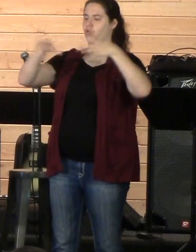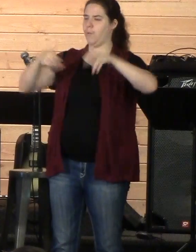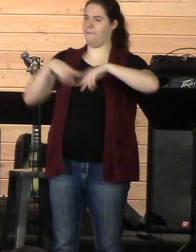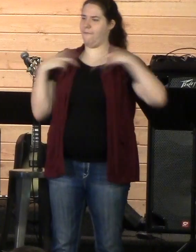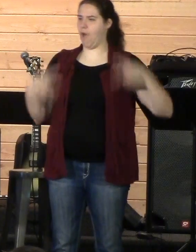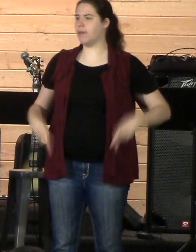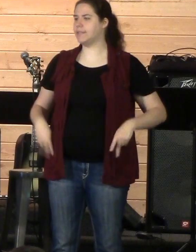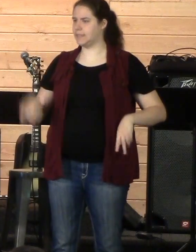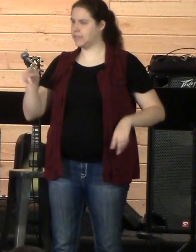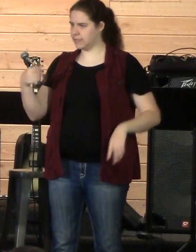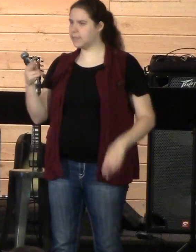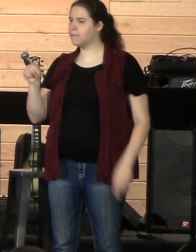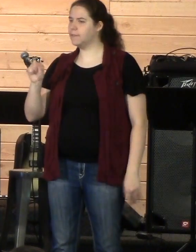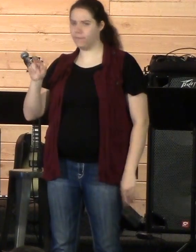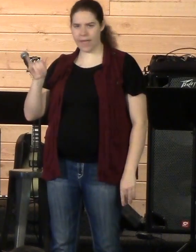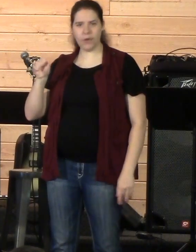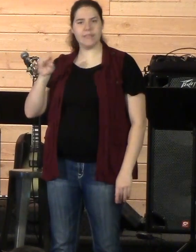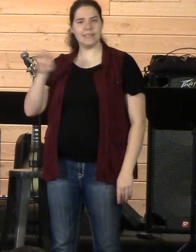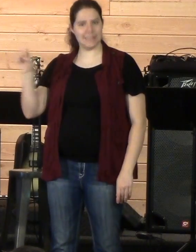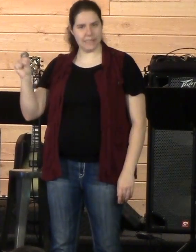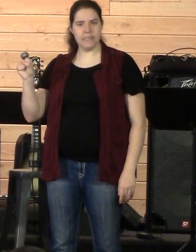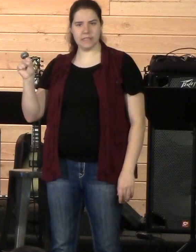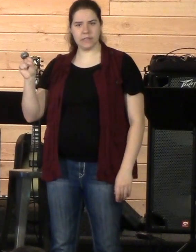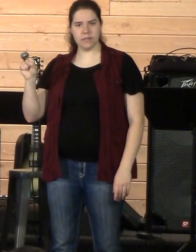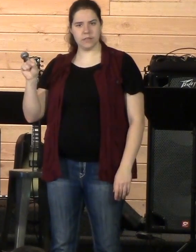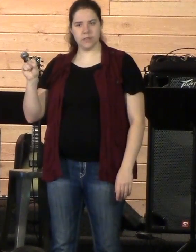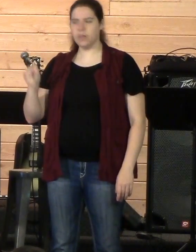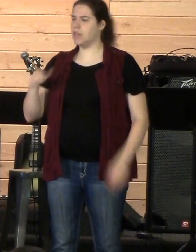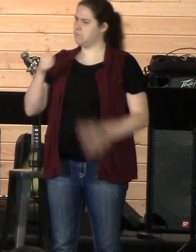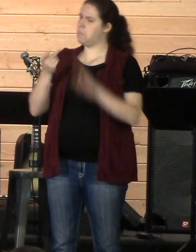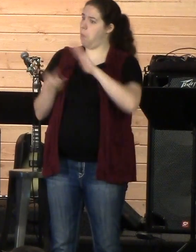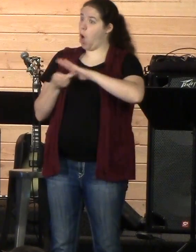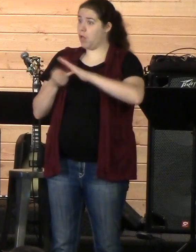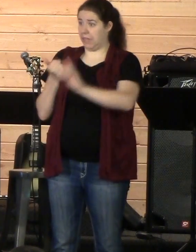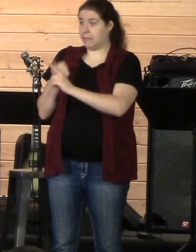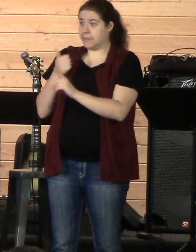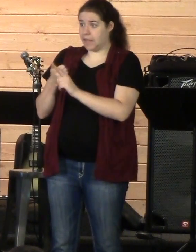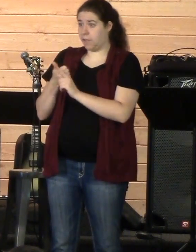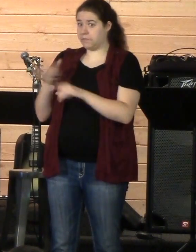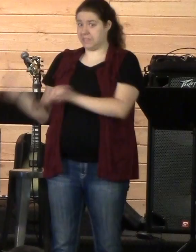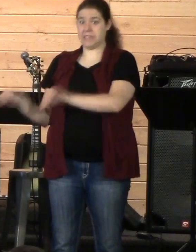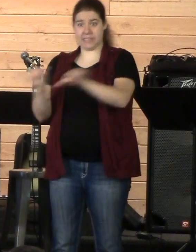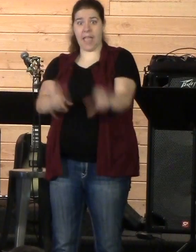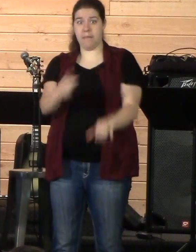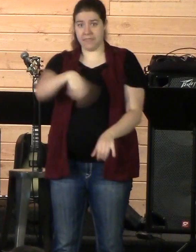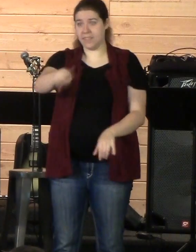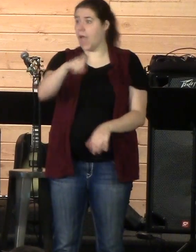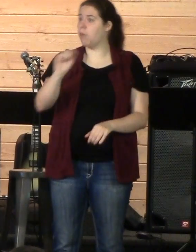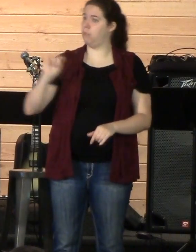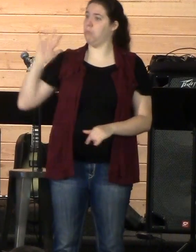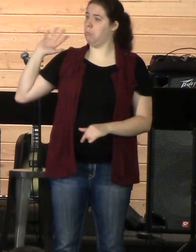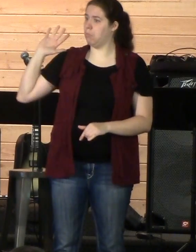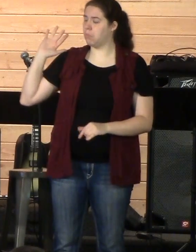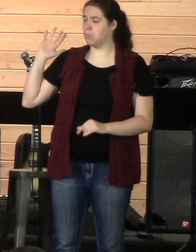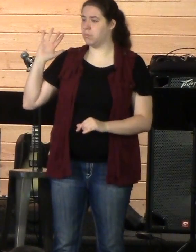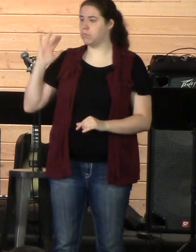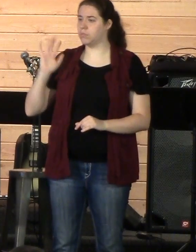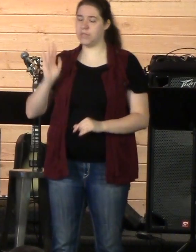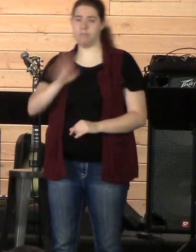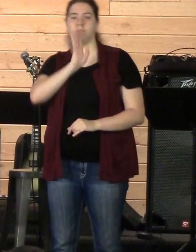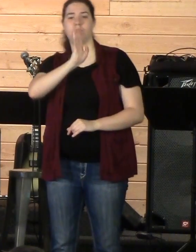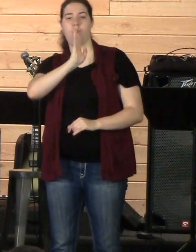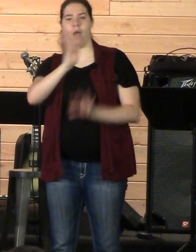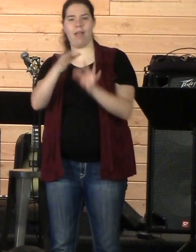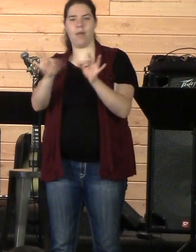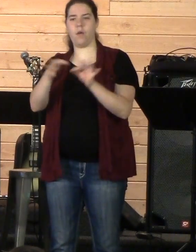where he was not too many years previous. And so he had a heart for them. And last week he spoke in Aramaic, the language of